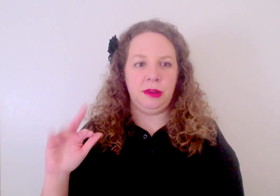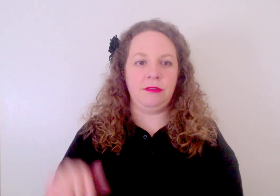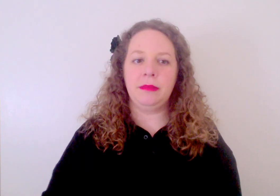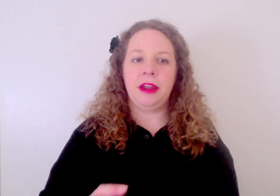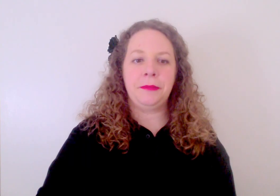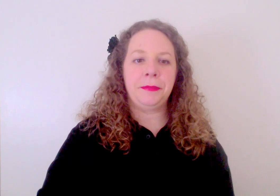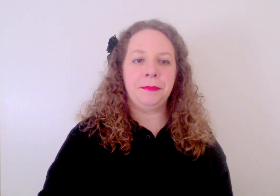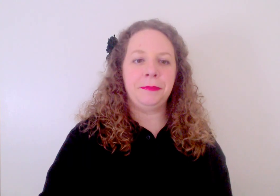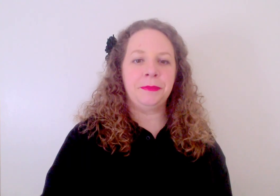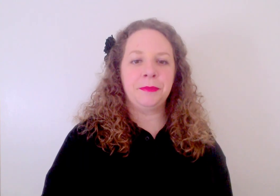from there.